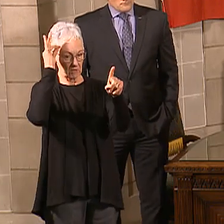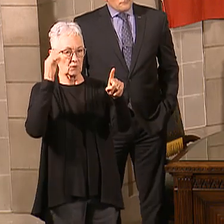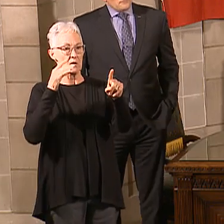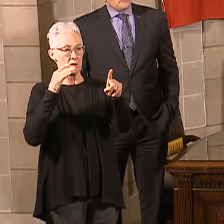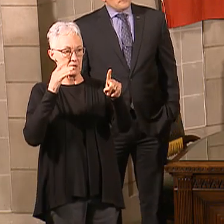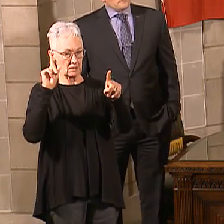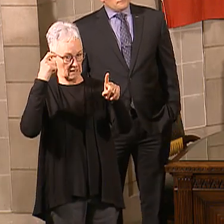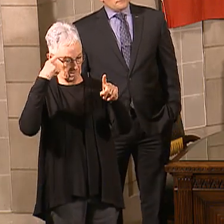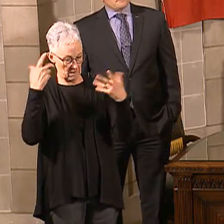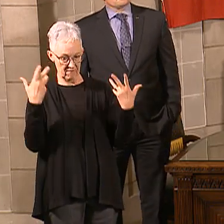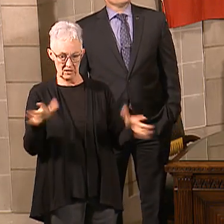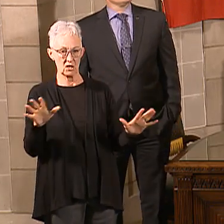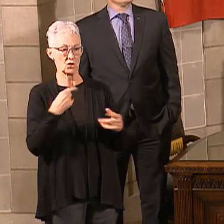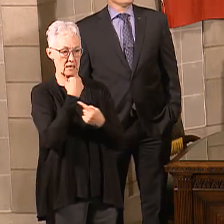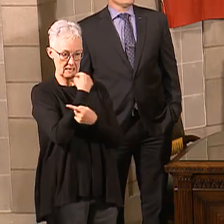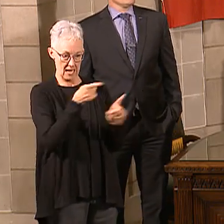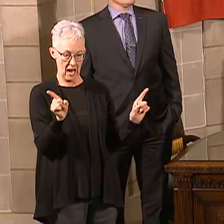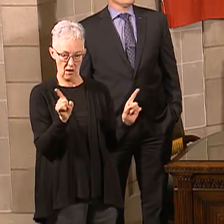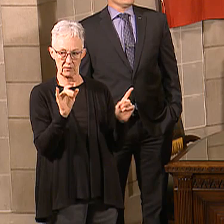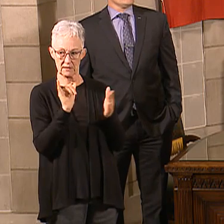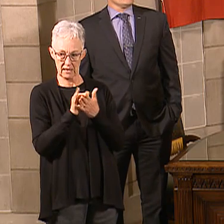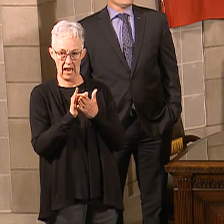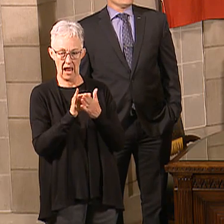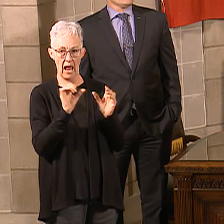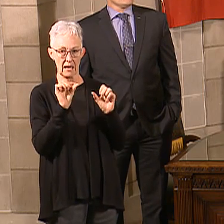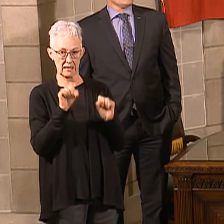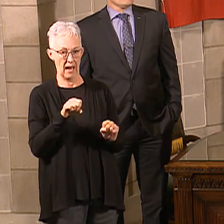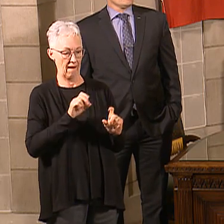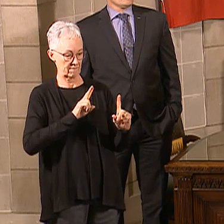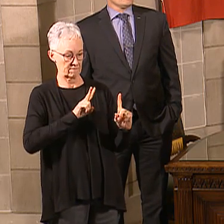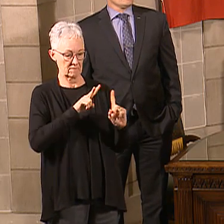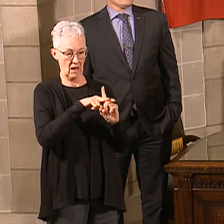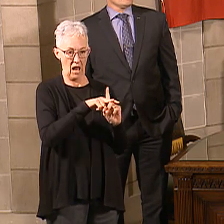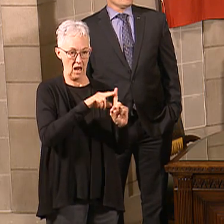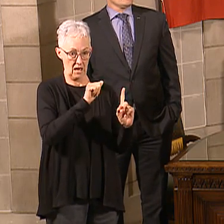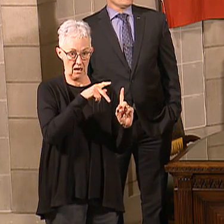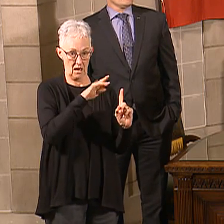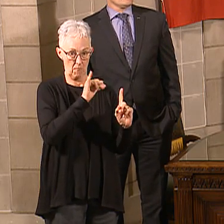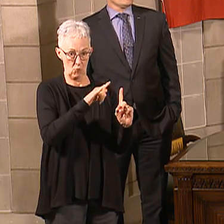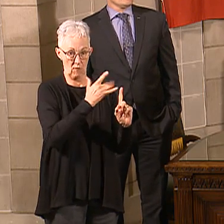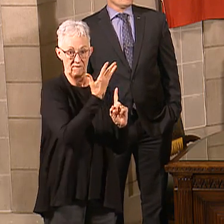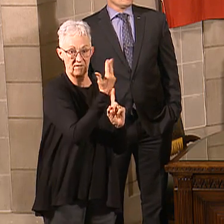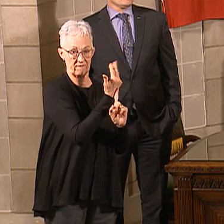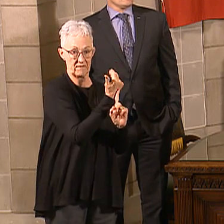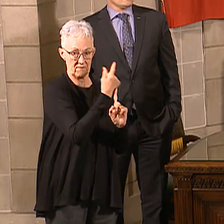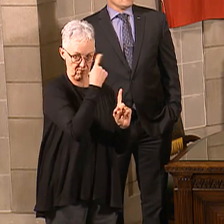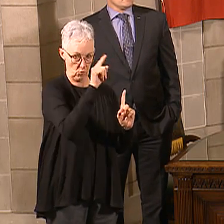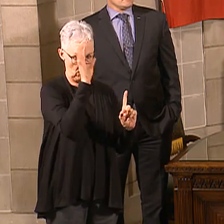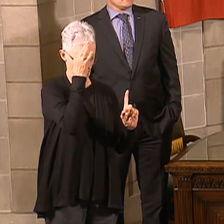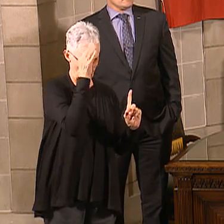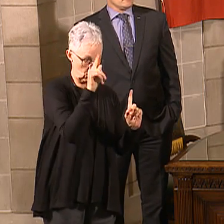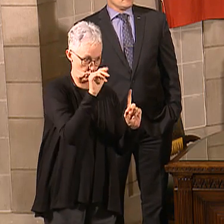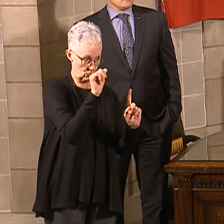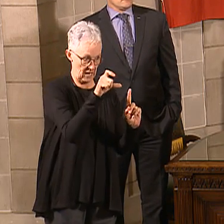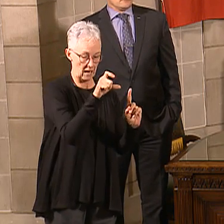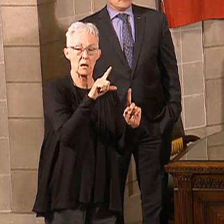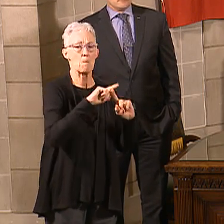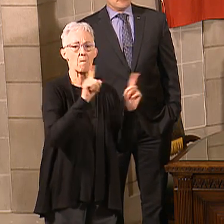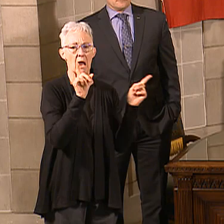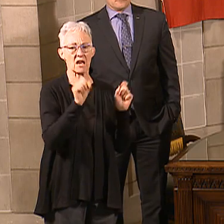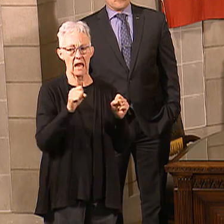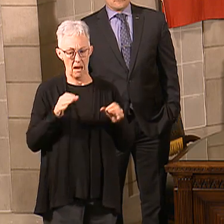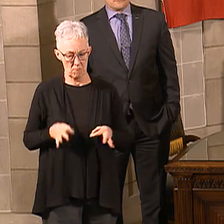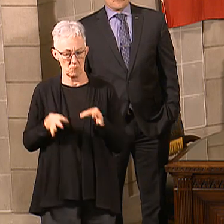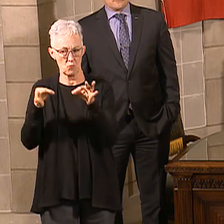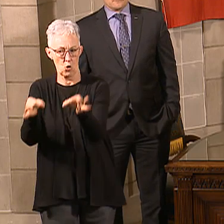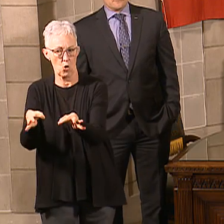taxes April 15th, or where they've landed is now you can file your federal taxes July 15th. Not only file them, but pay